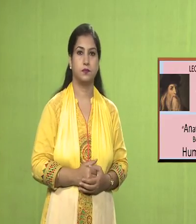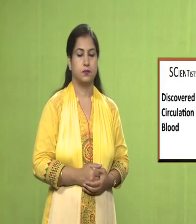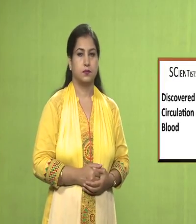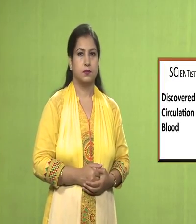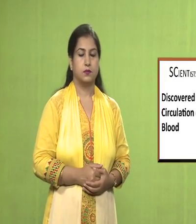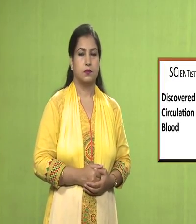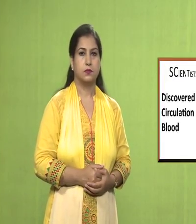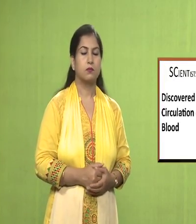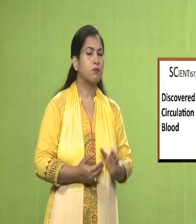A Spanish doctor